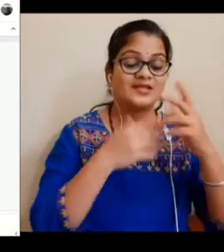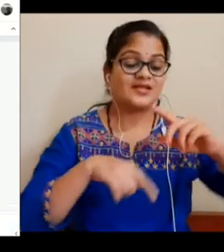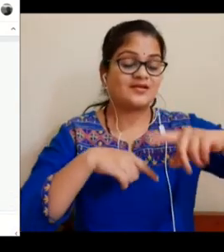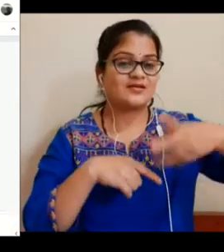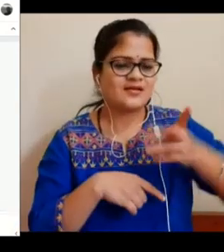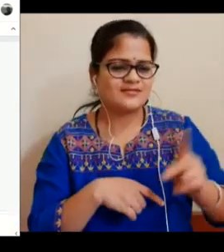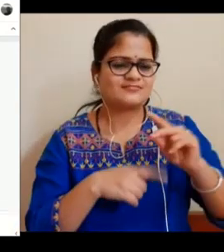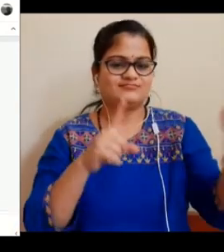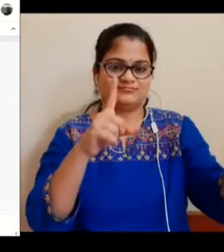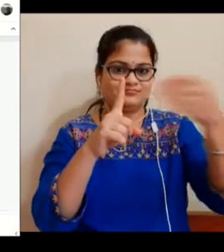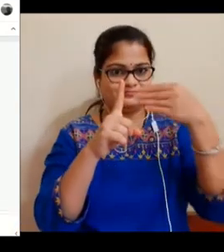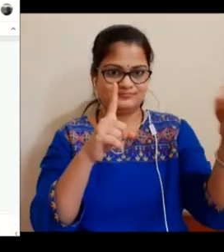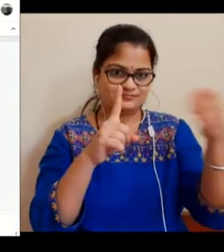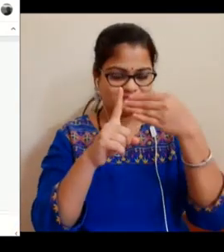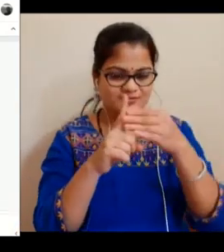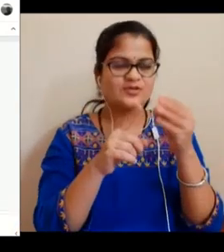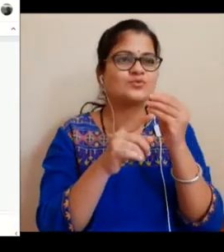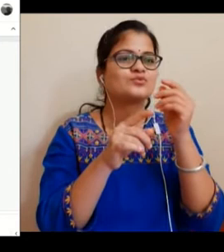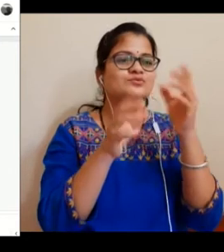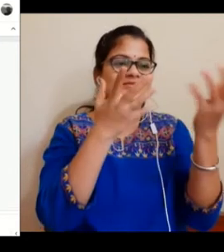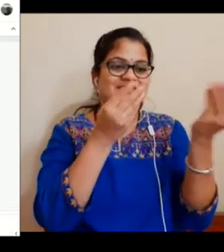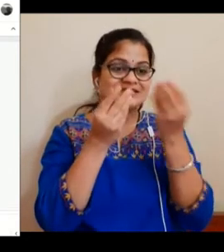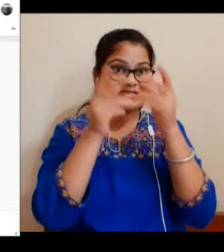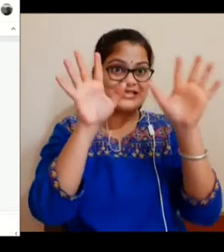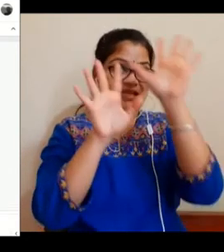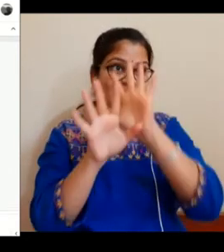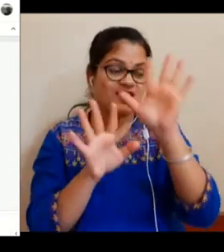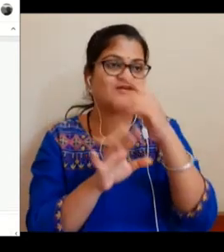in every slide I move the things a little bit,